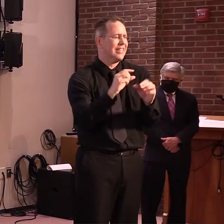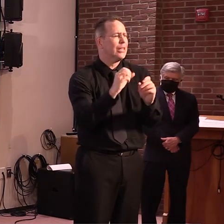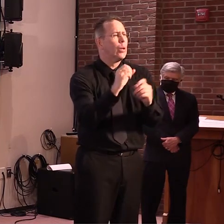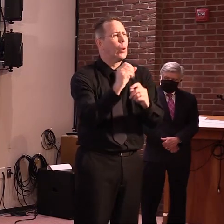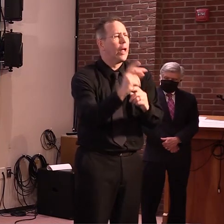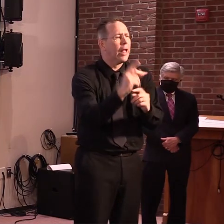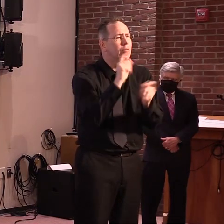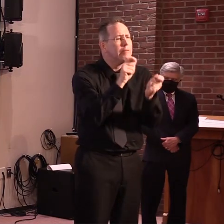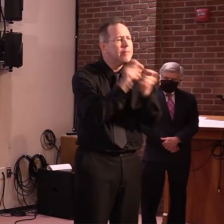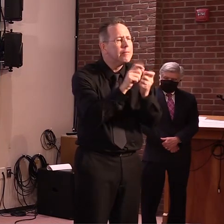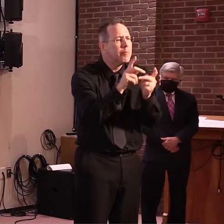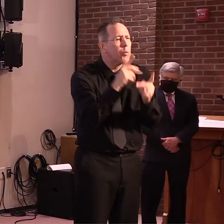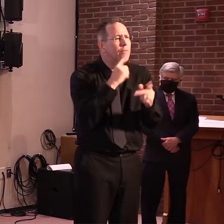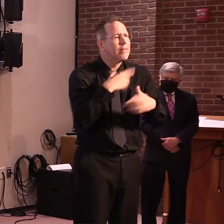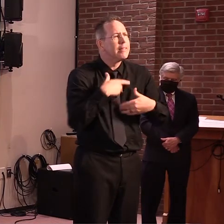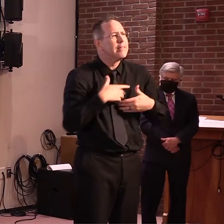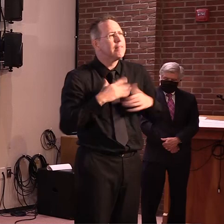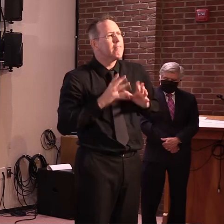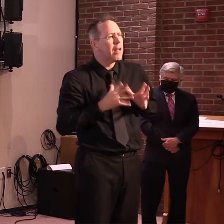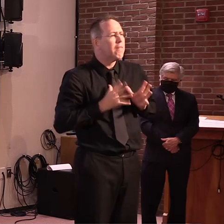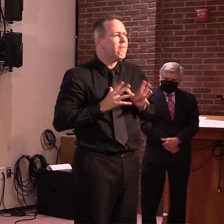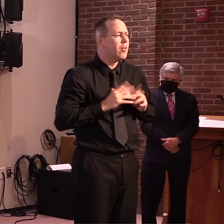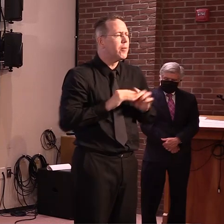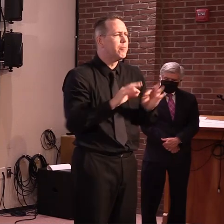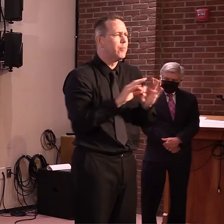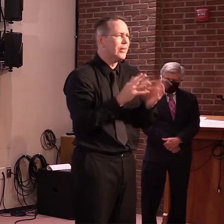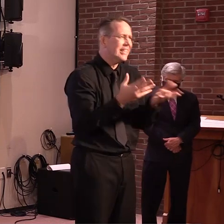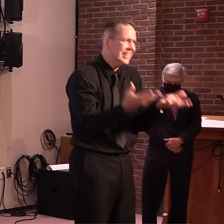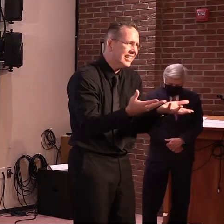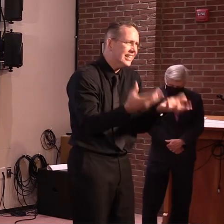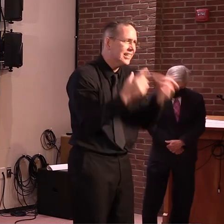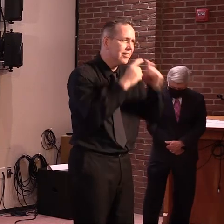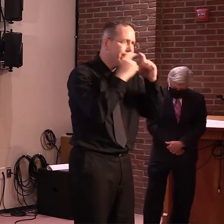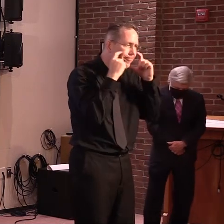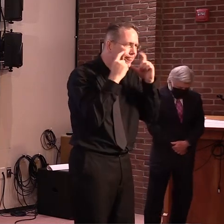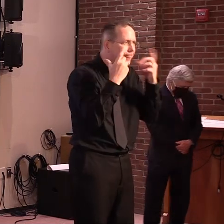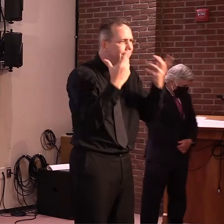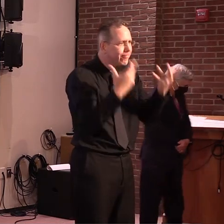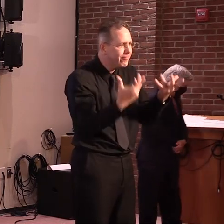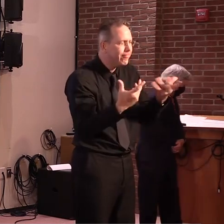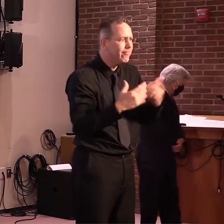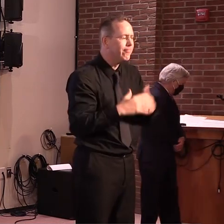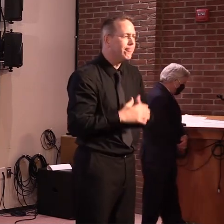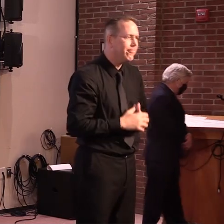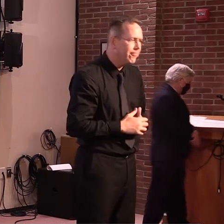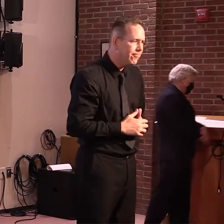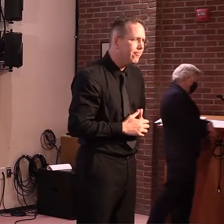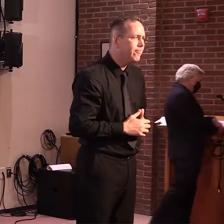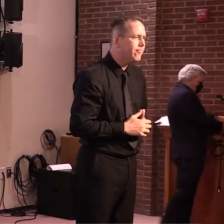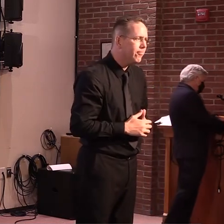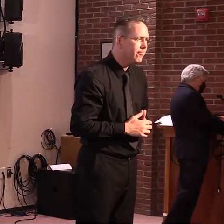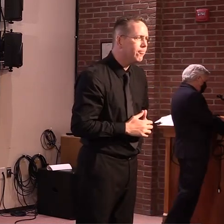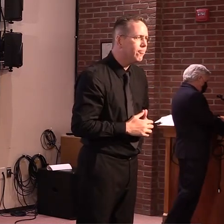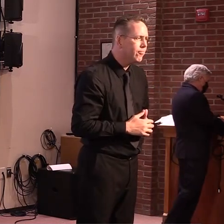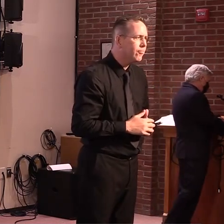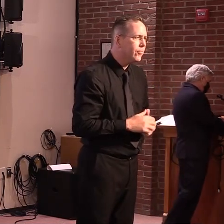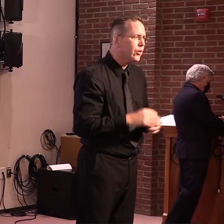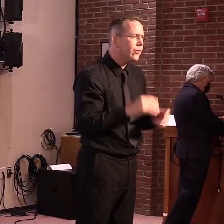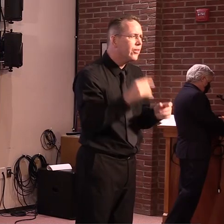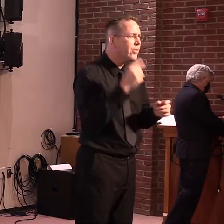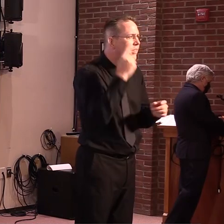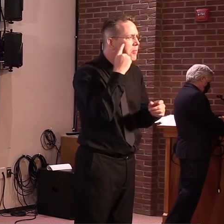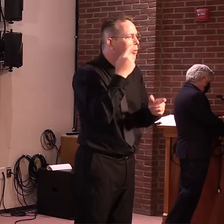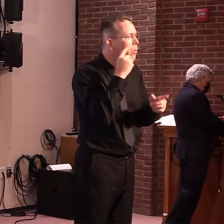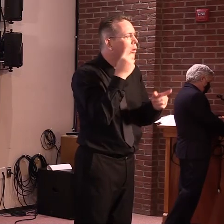need to really think very clearly about this and take what I would term a harm reduction approach.